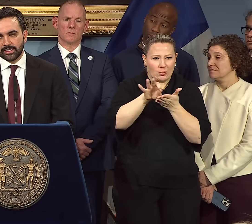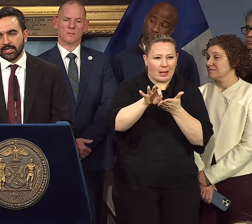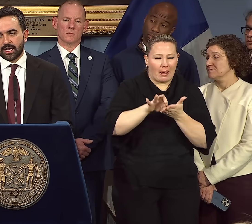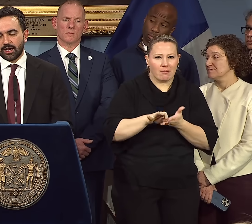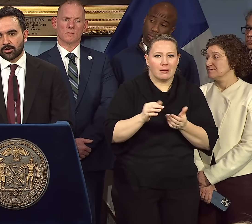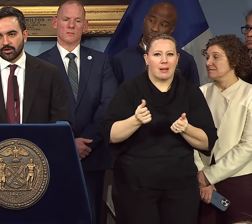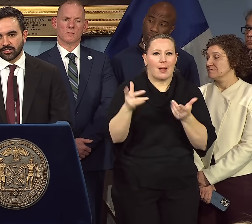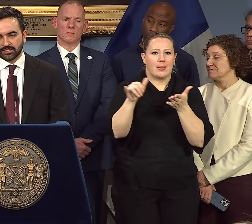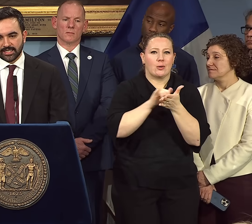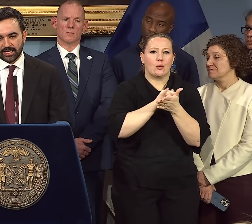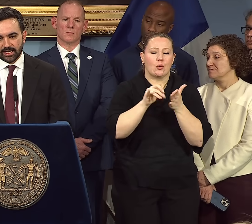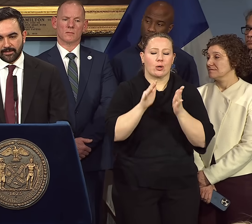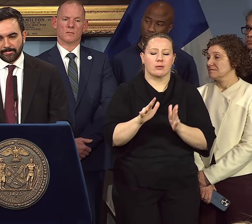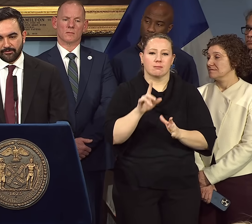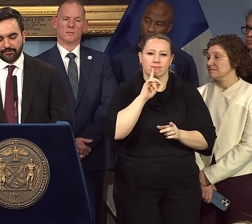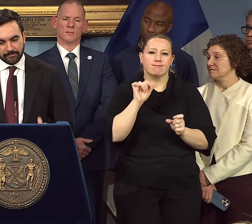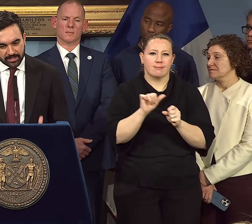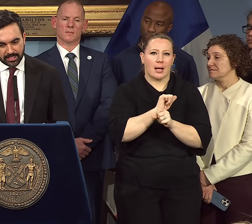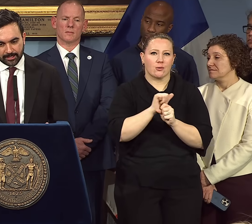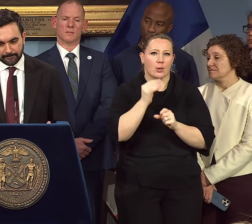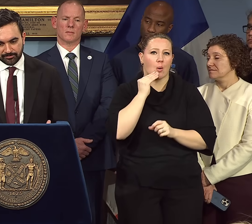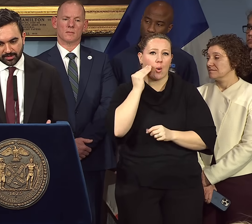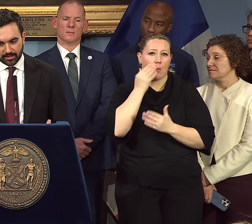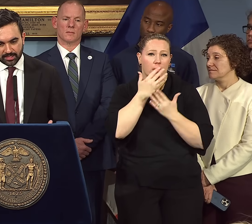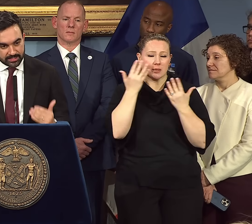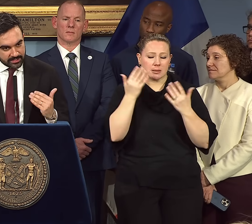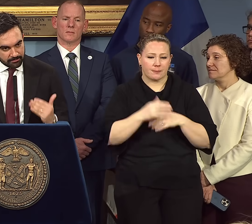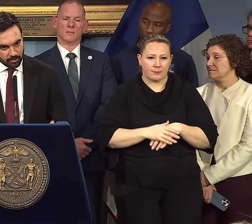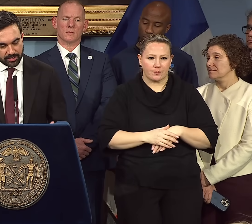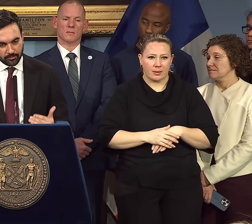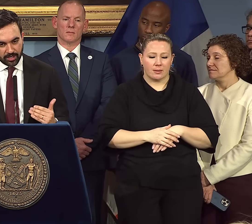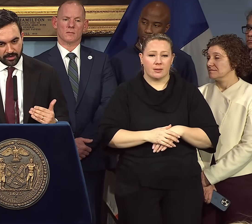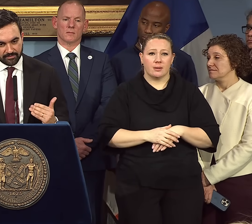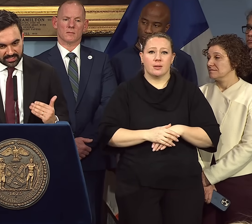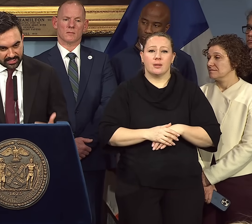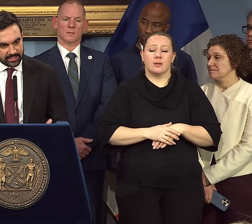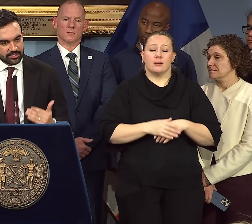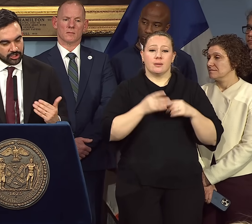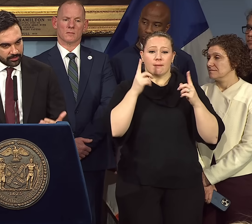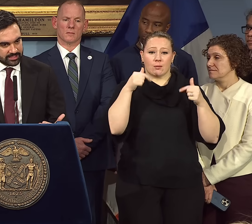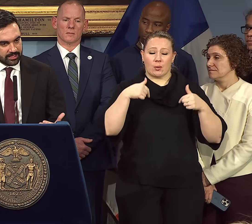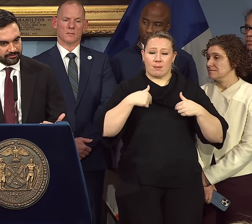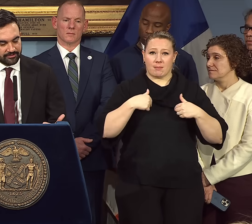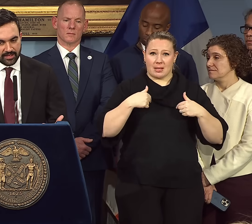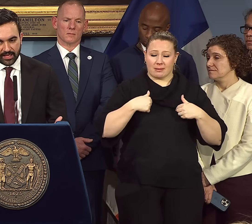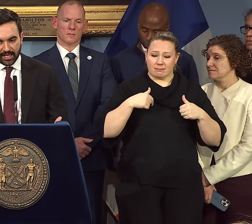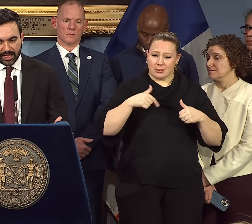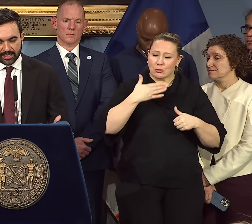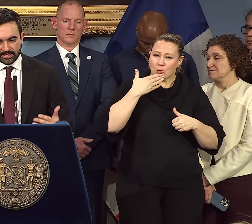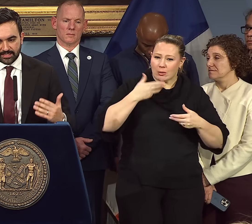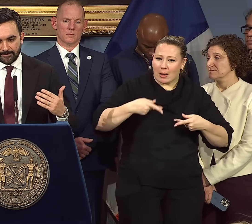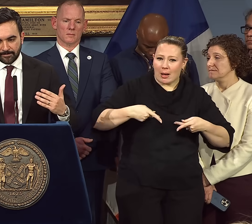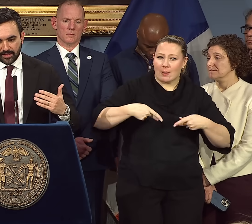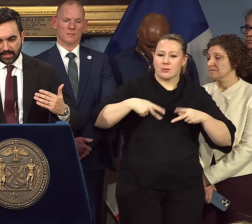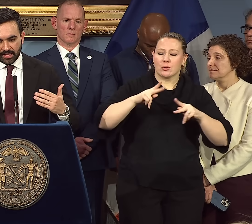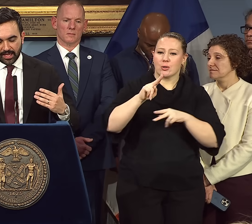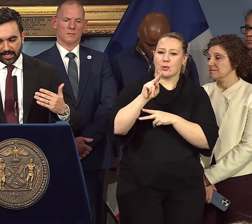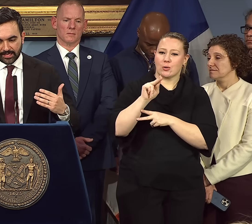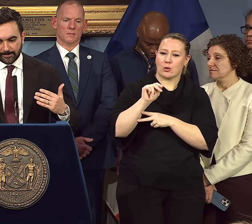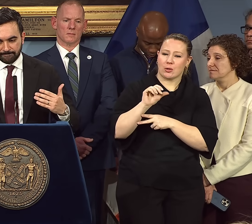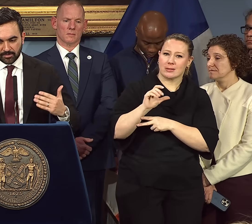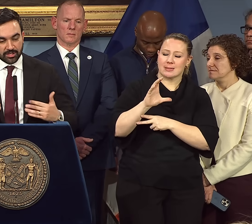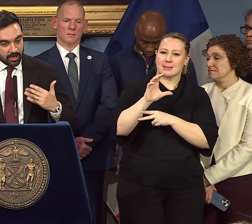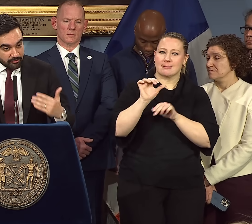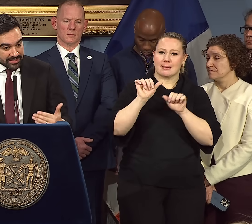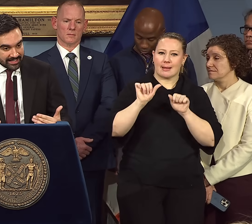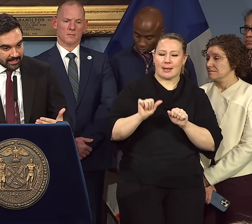here across our city. For me, this is a moment where the city can show itself as